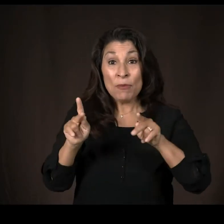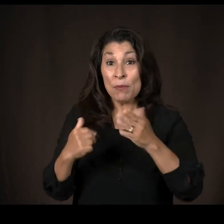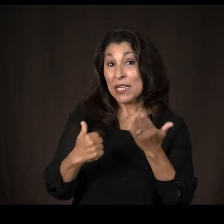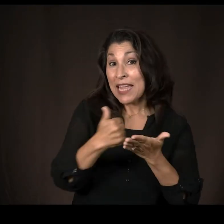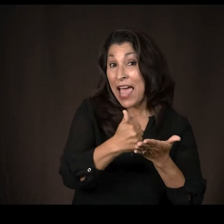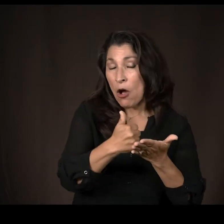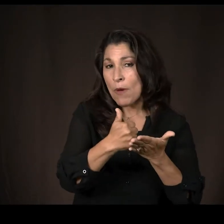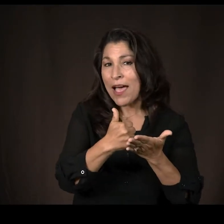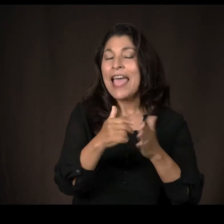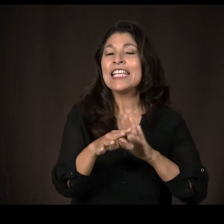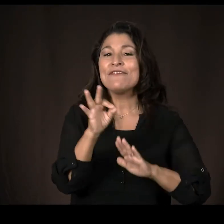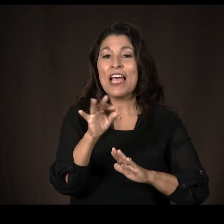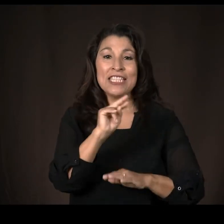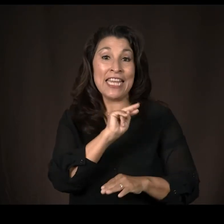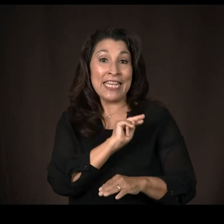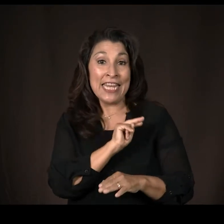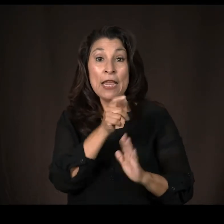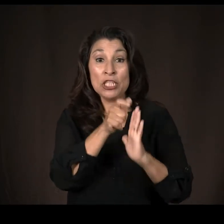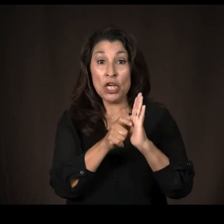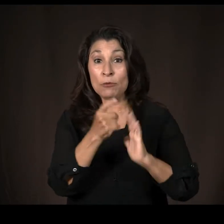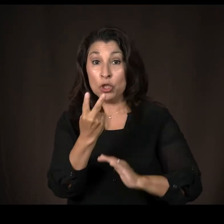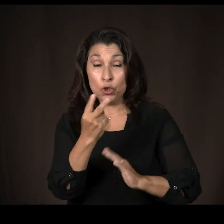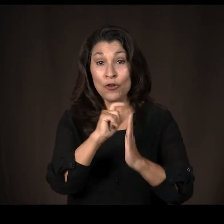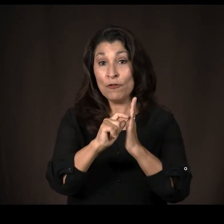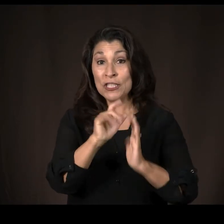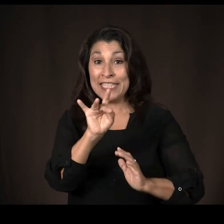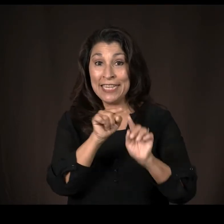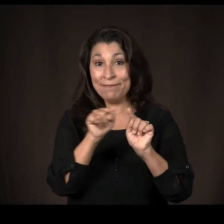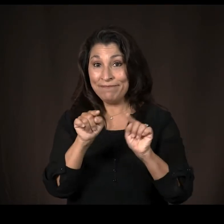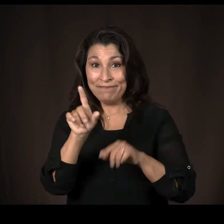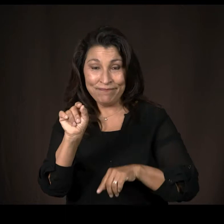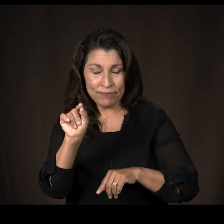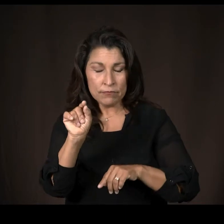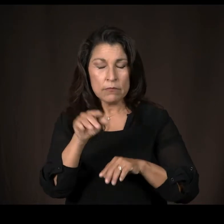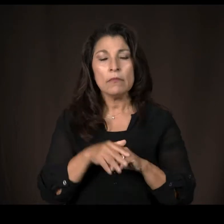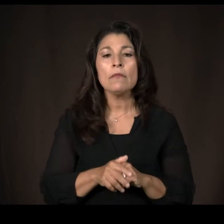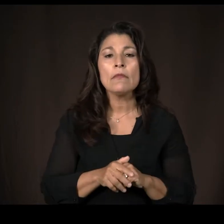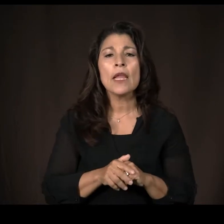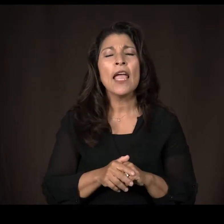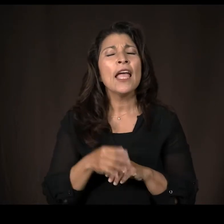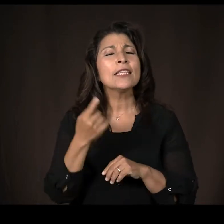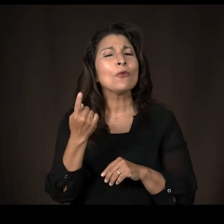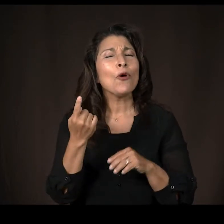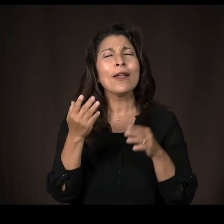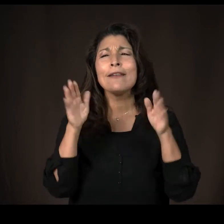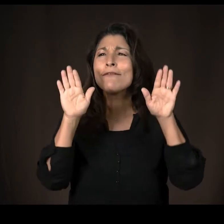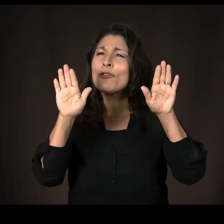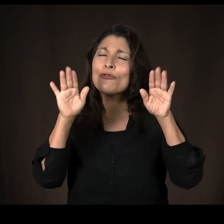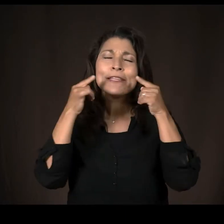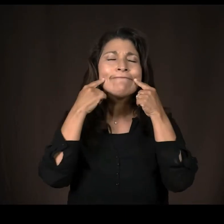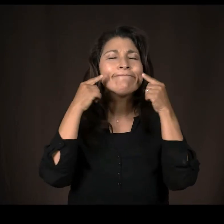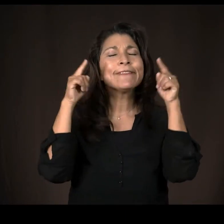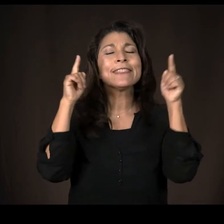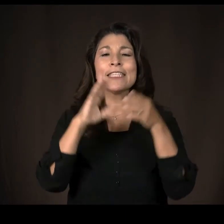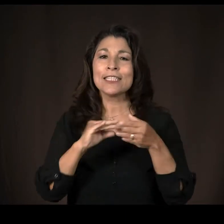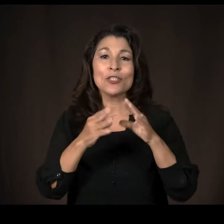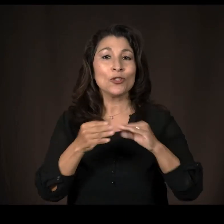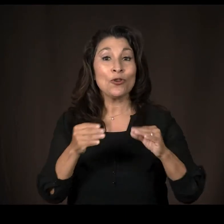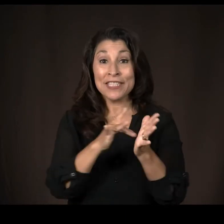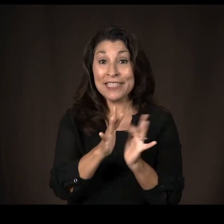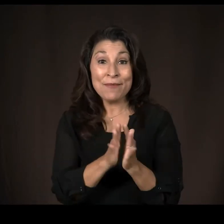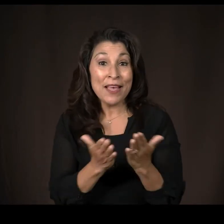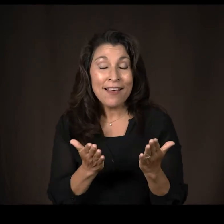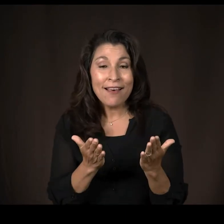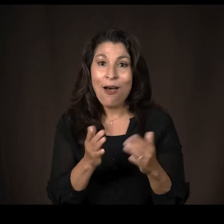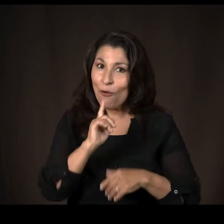dream is found in Nehemiah chapter 2, verses 8 to 20. It is one of the great success stories in the